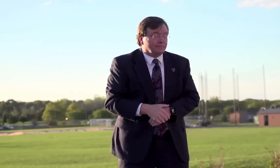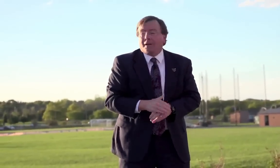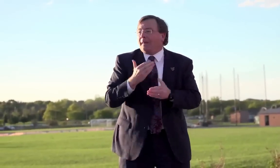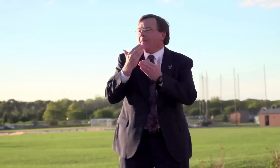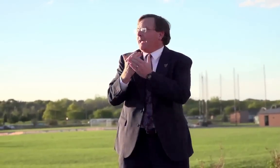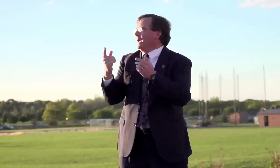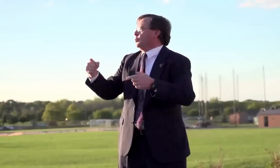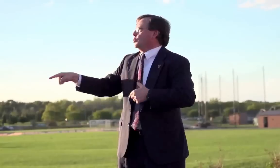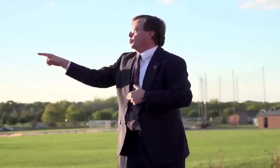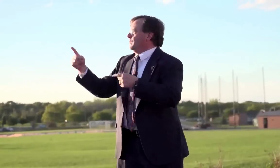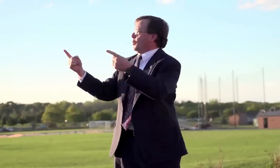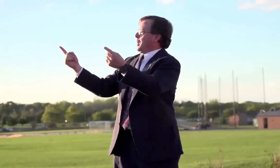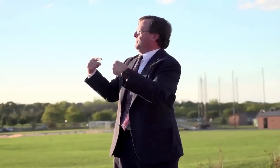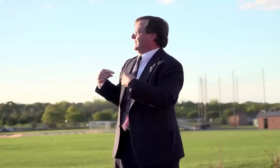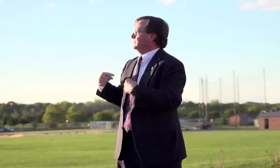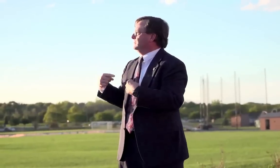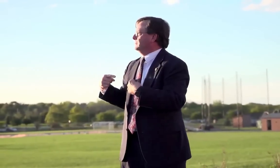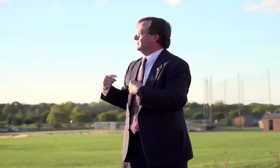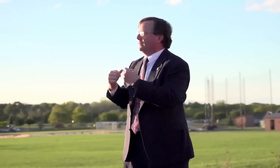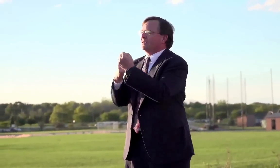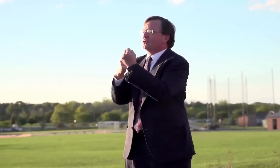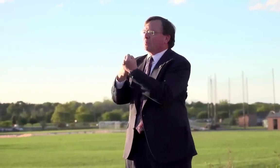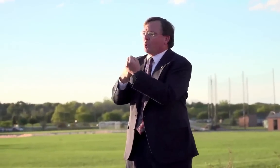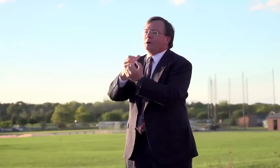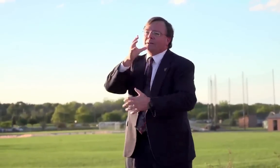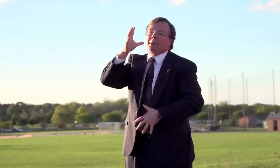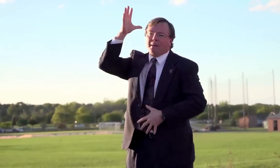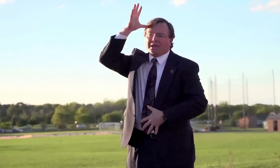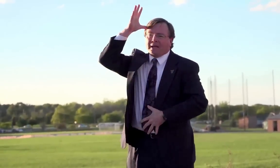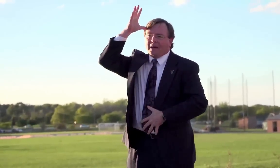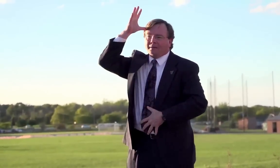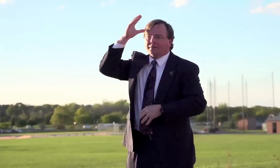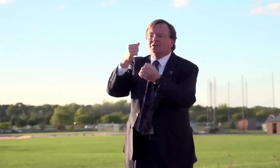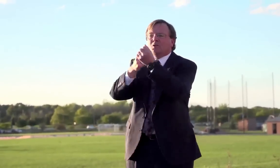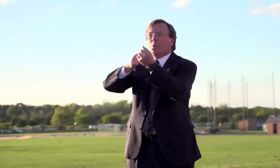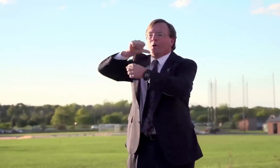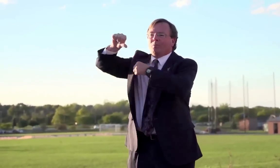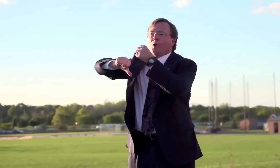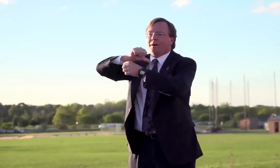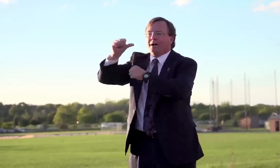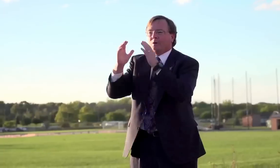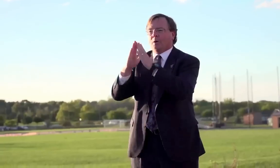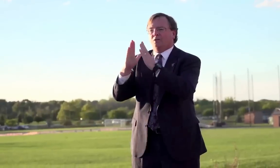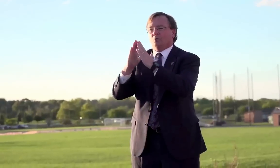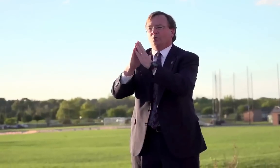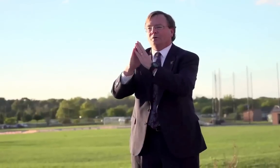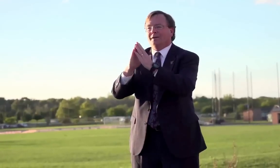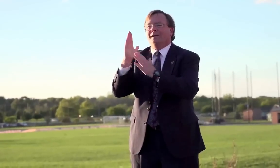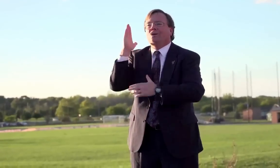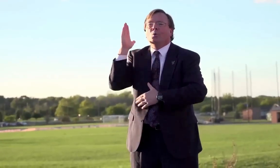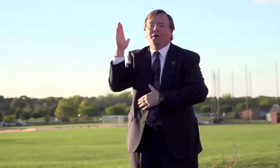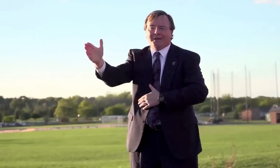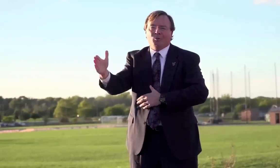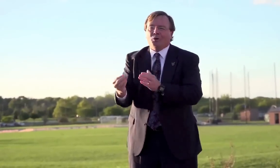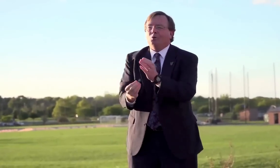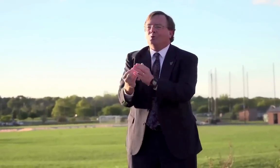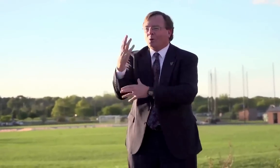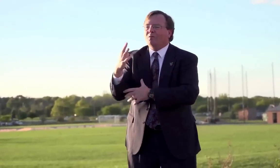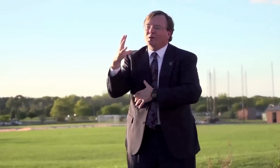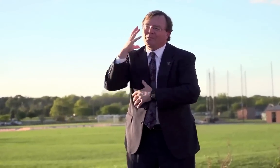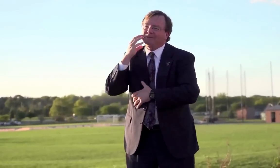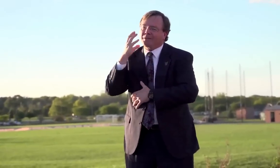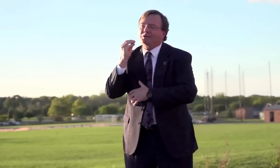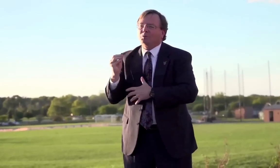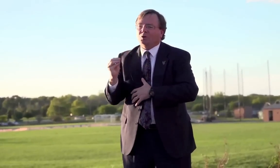we lose someone here in this community, it's a huge loss. To support Ben's parents, I want to thank to support this great community with us